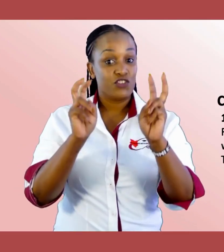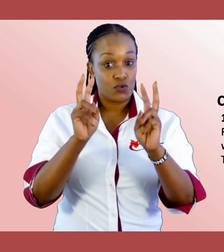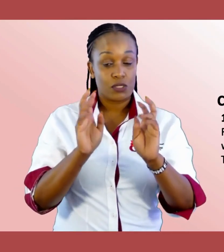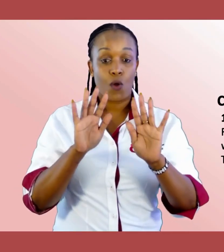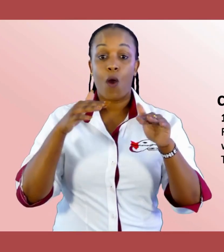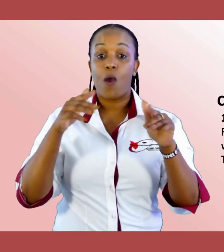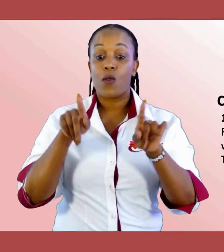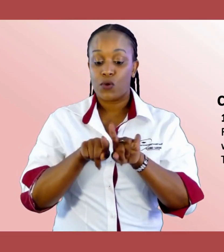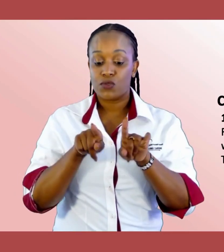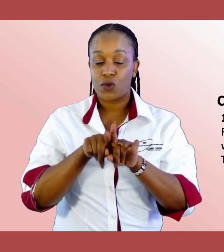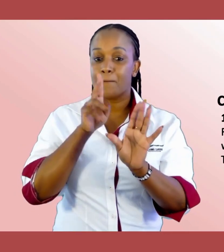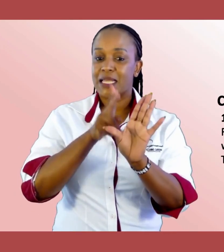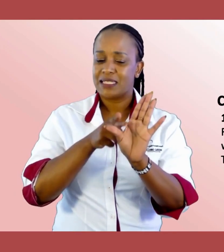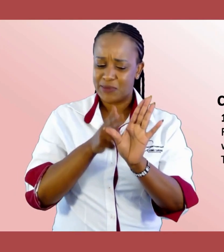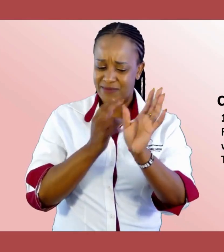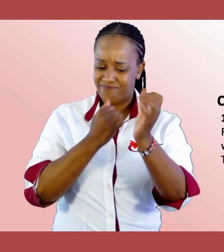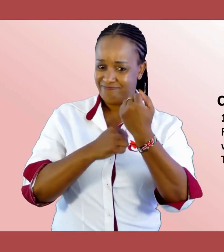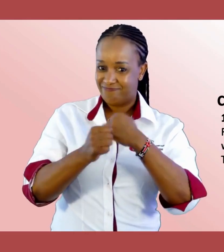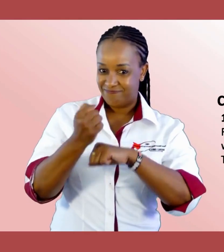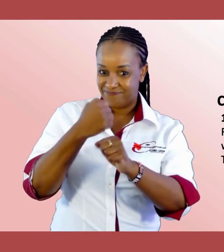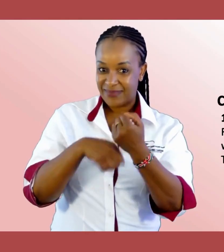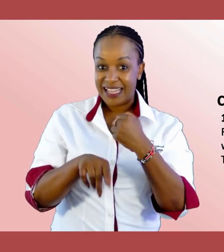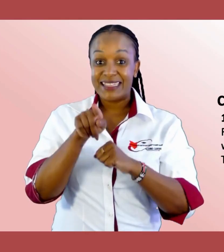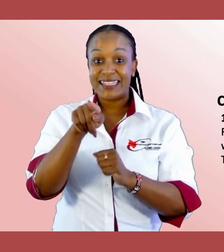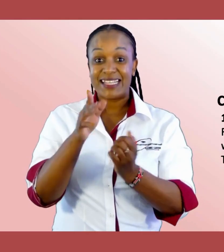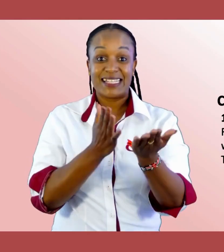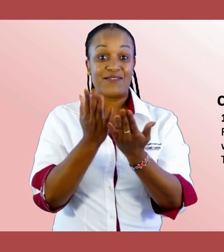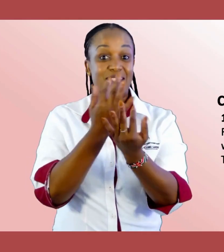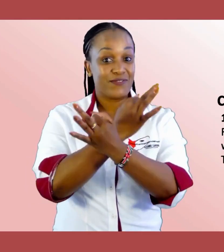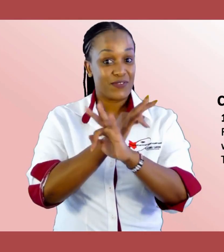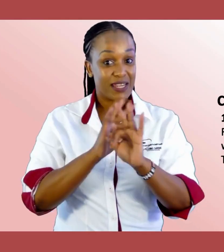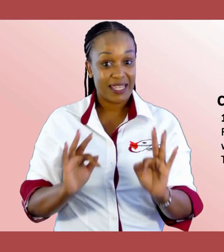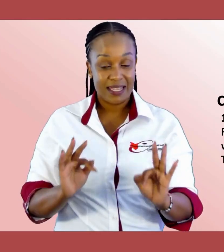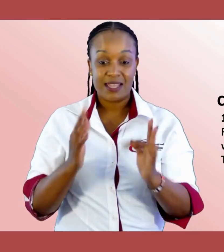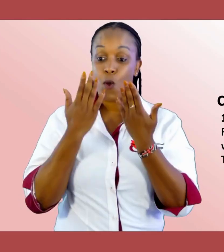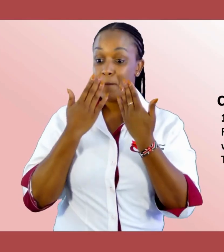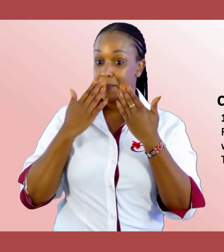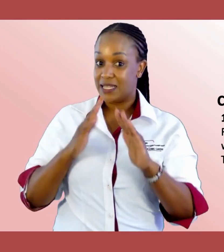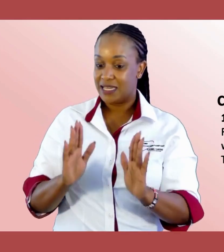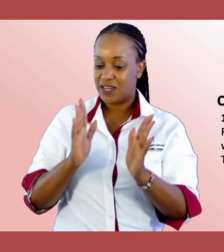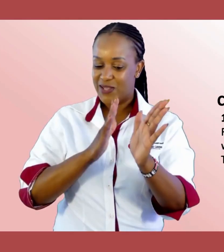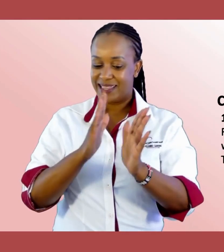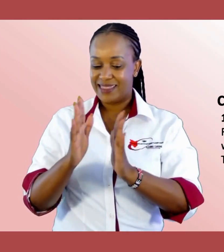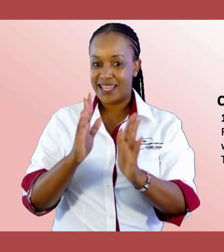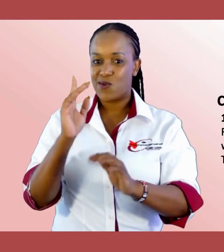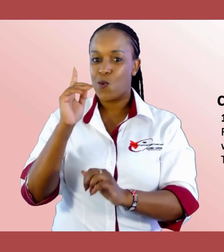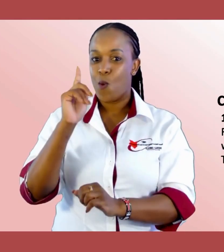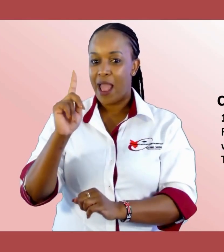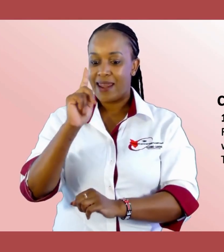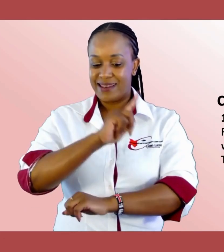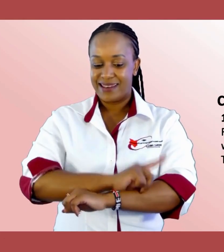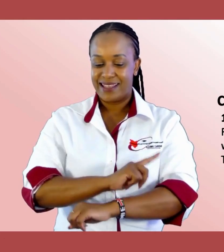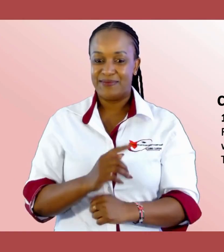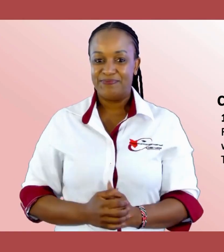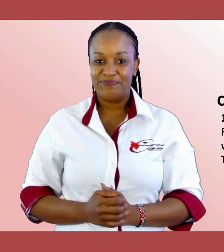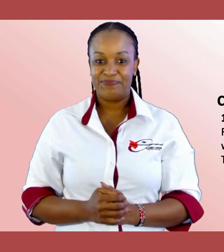issues and participate actively. The service is free and is completed within 1